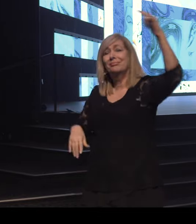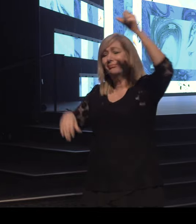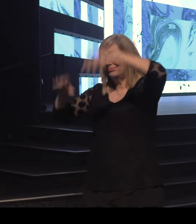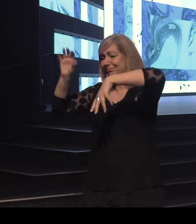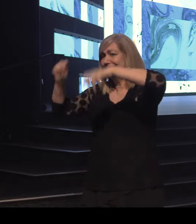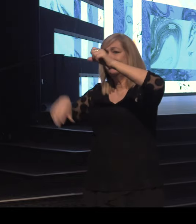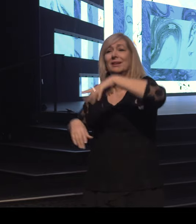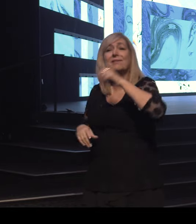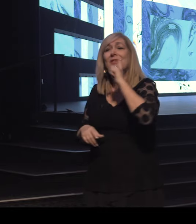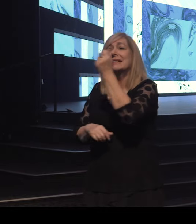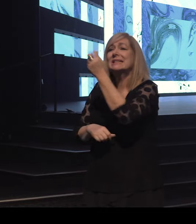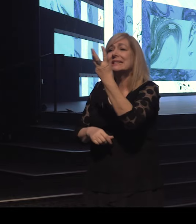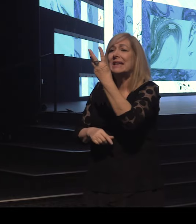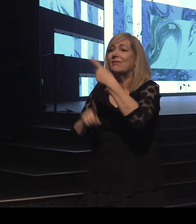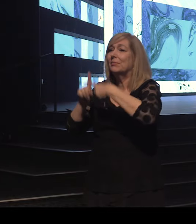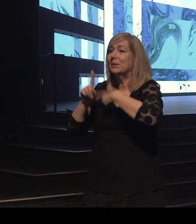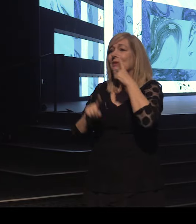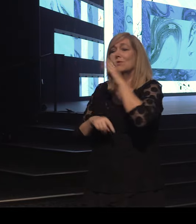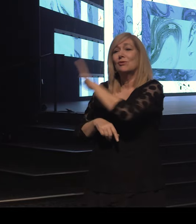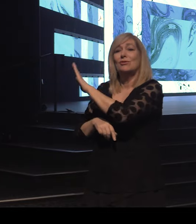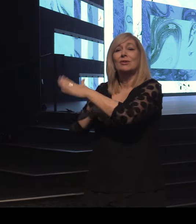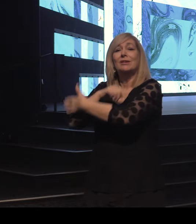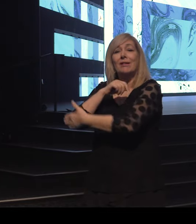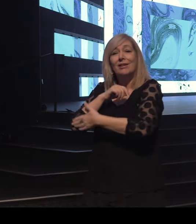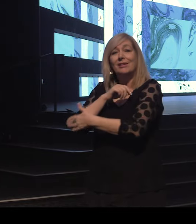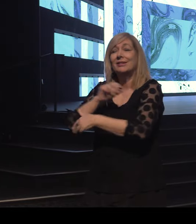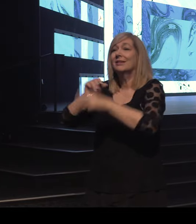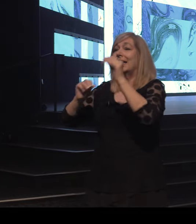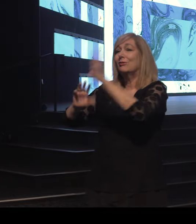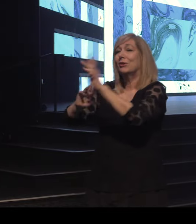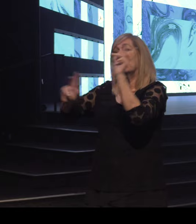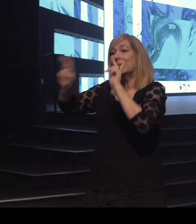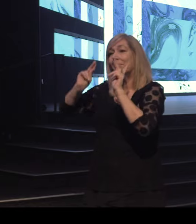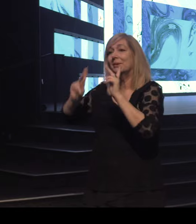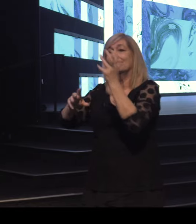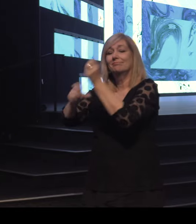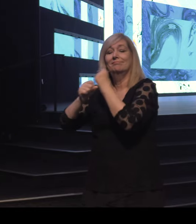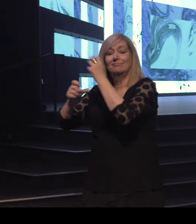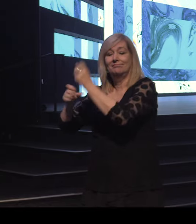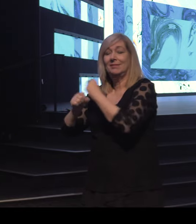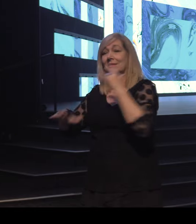several months over her entire nation and her people.